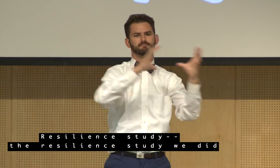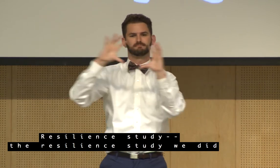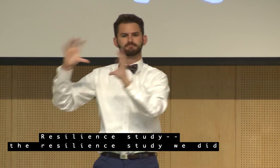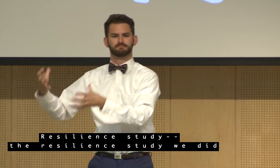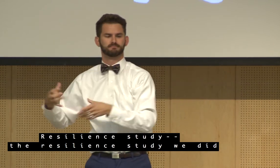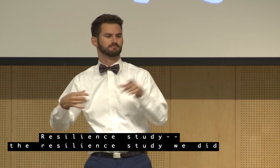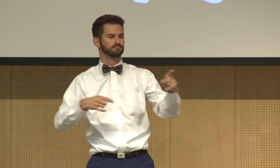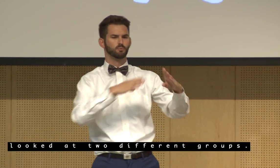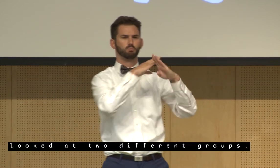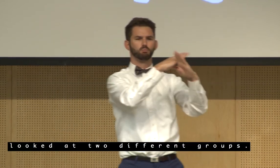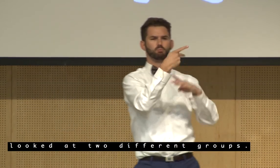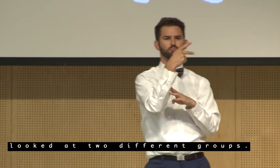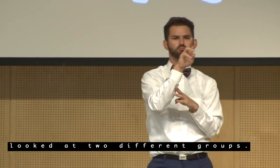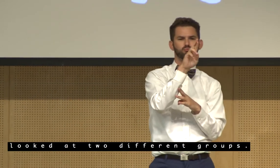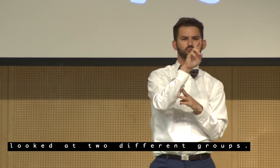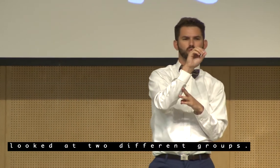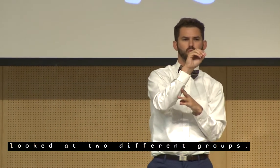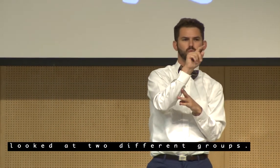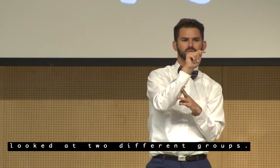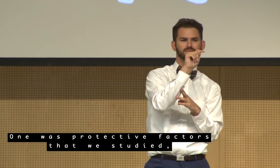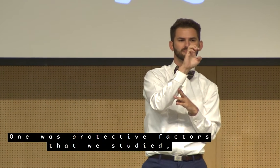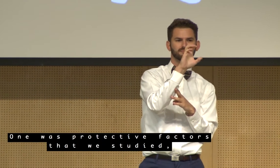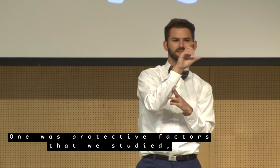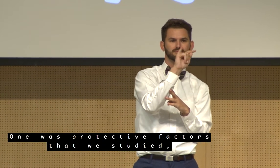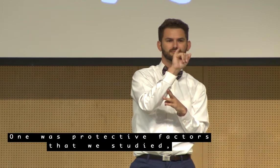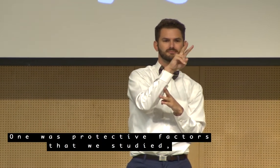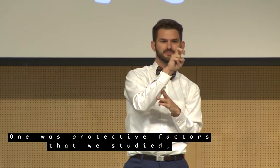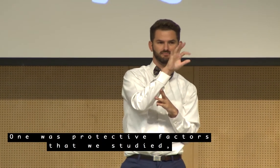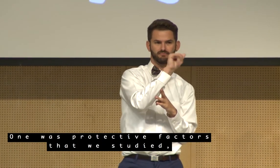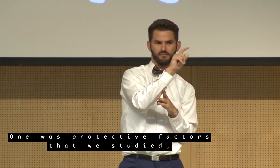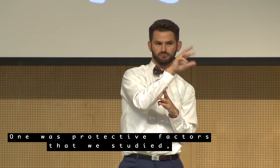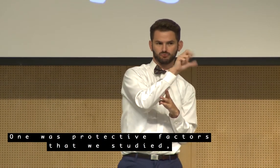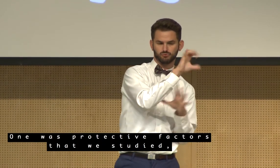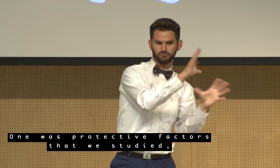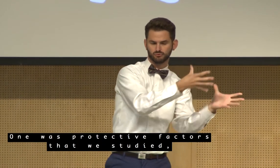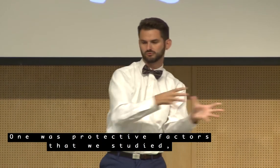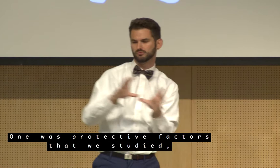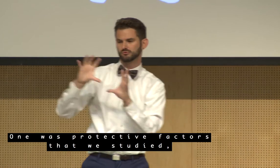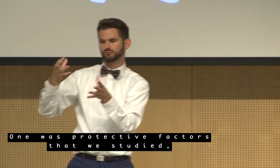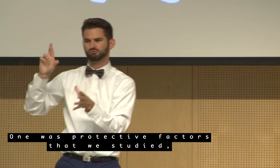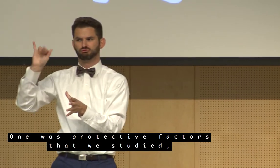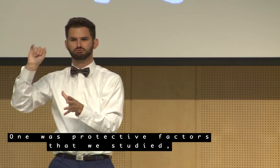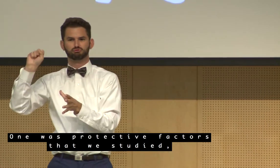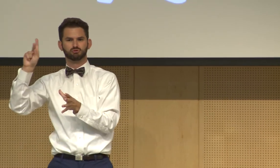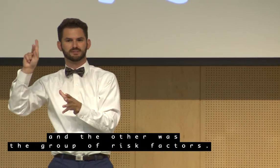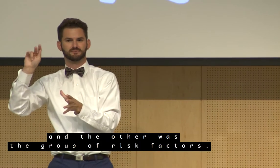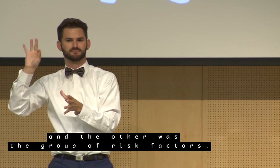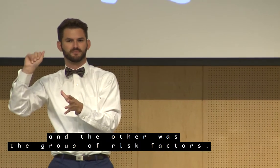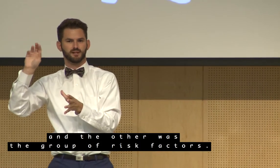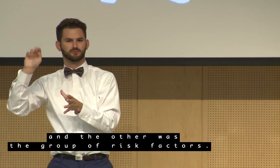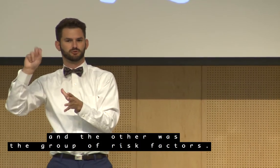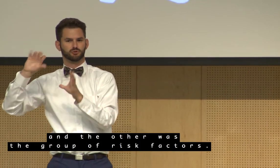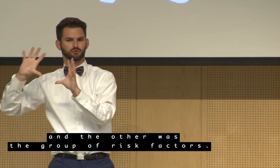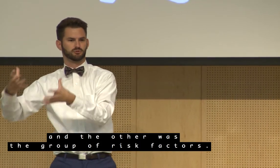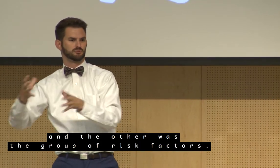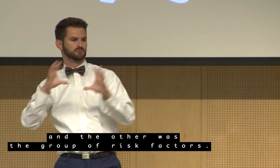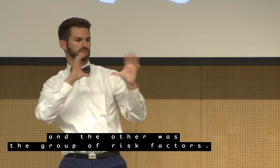The resilience study we did looked at two different groups. One was protective factors that we studied, and the other was the group of risk